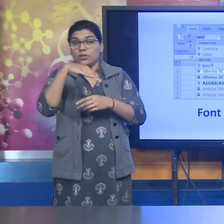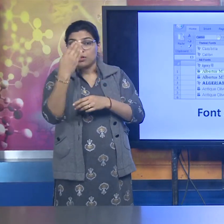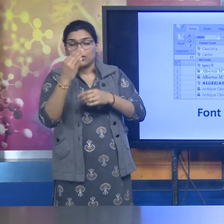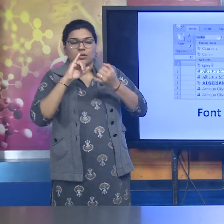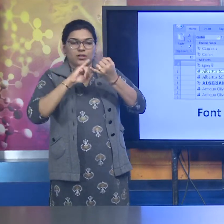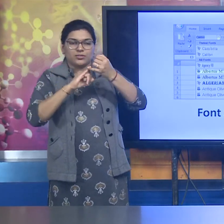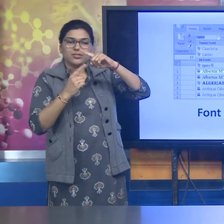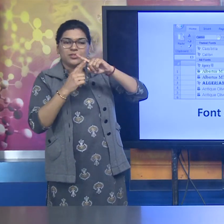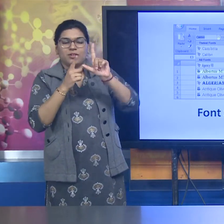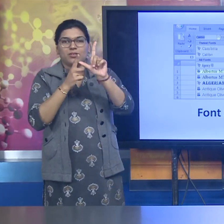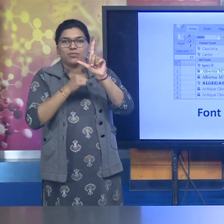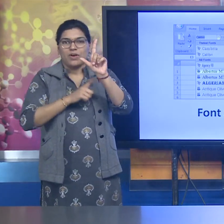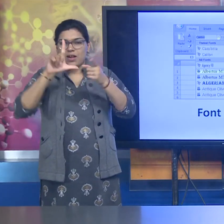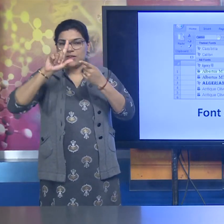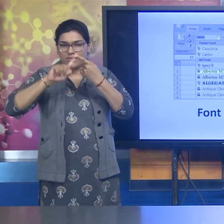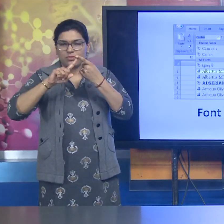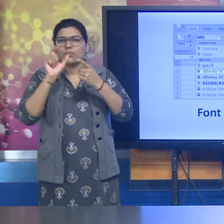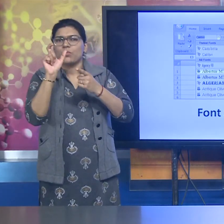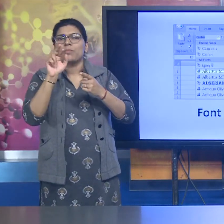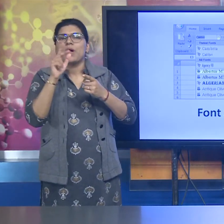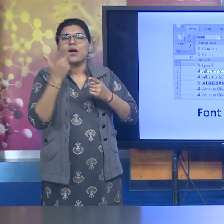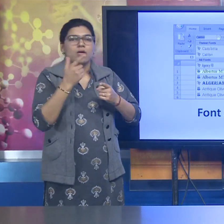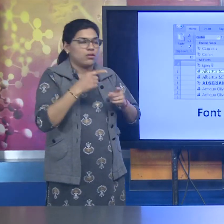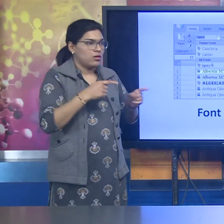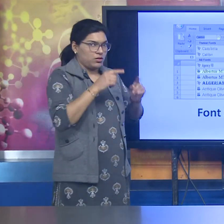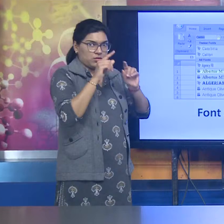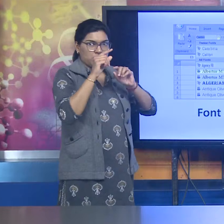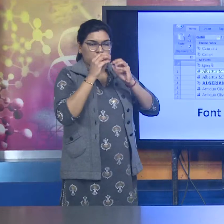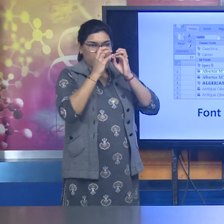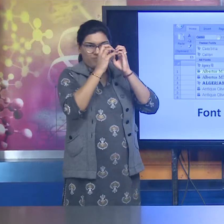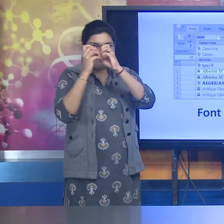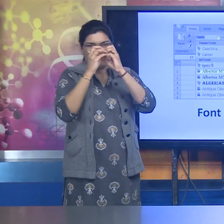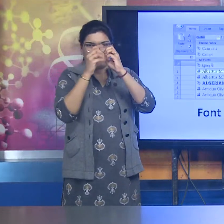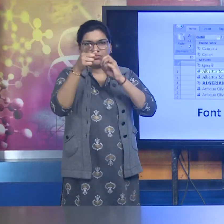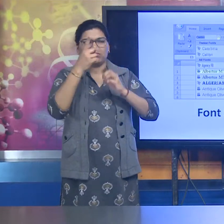Next word is font style.